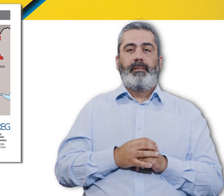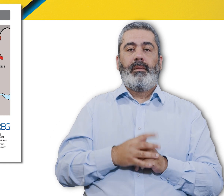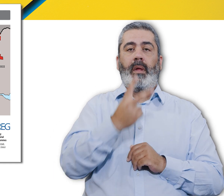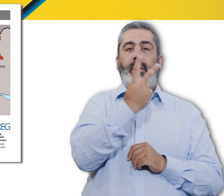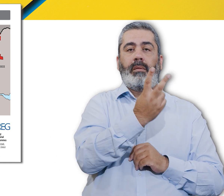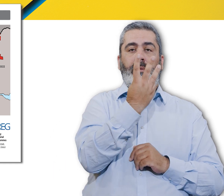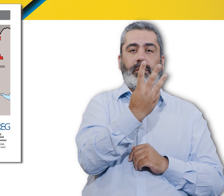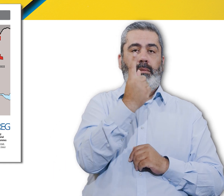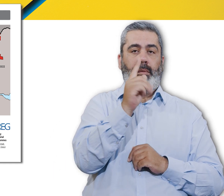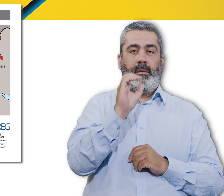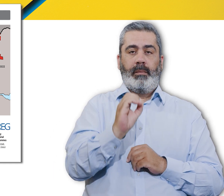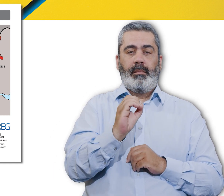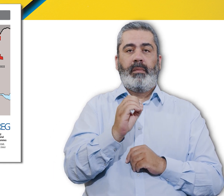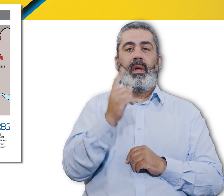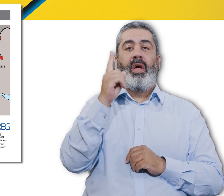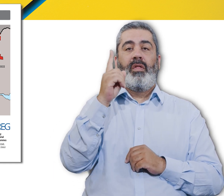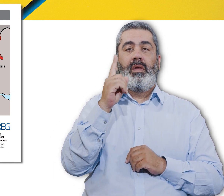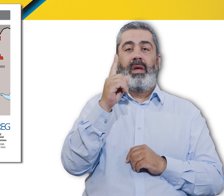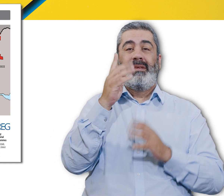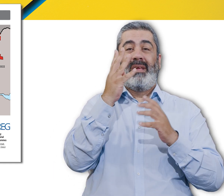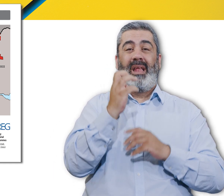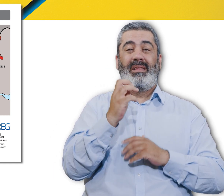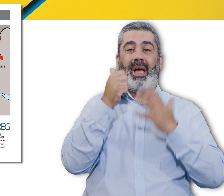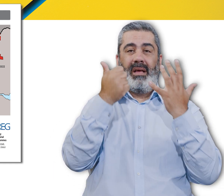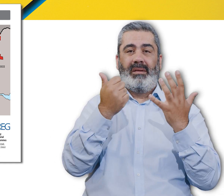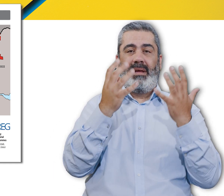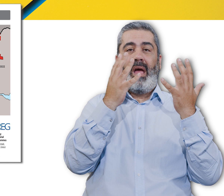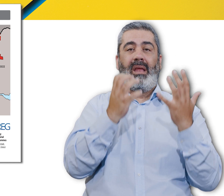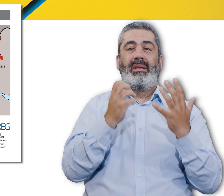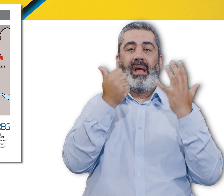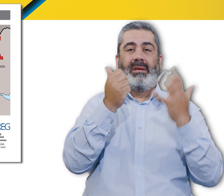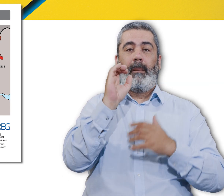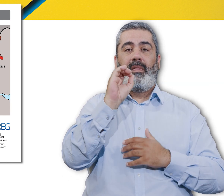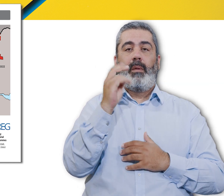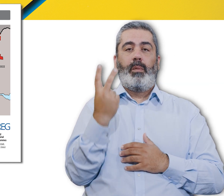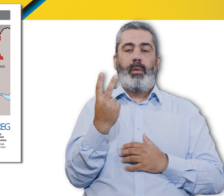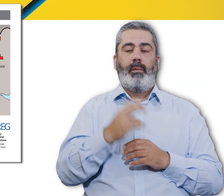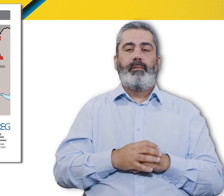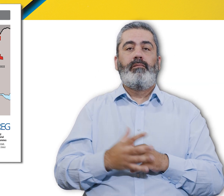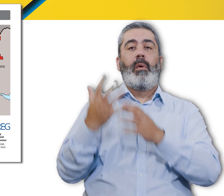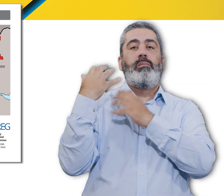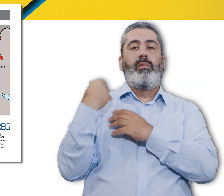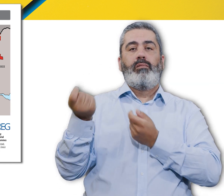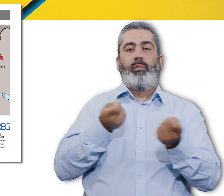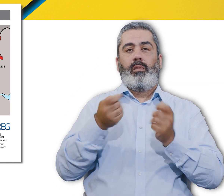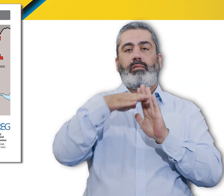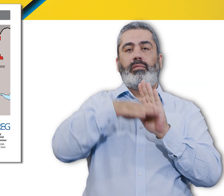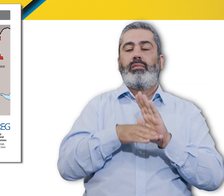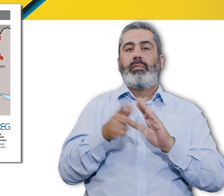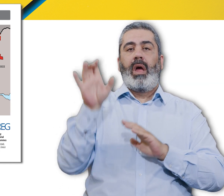jts_grel@mor.gr. Managing Authority of European Territorial Cooperation Programs. Address 65